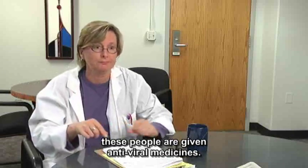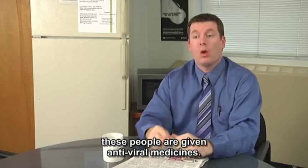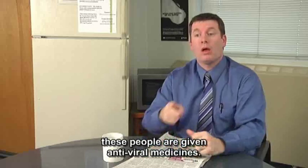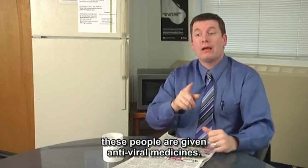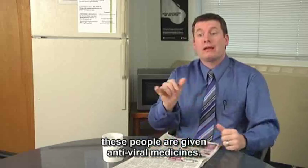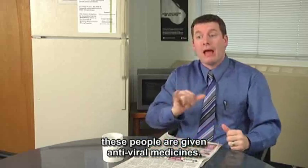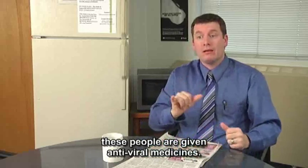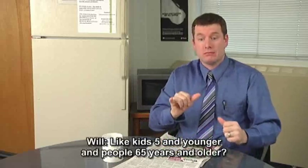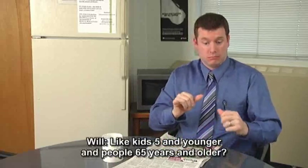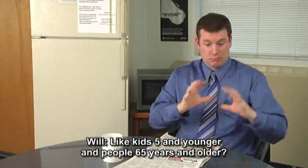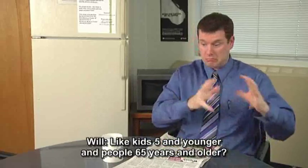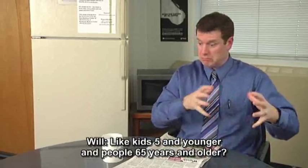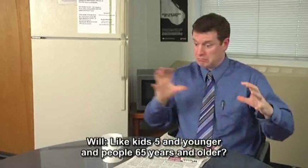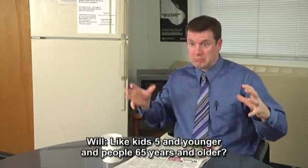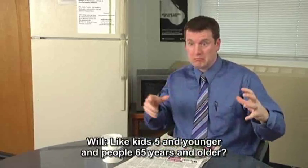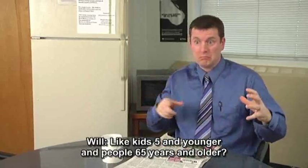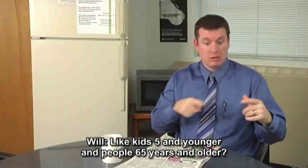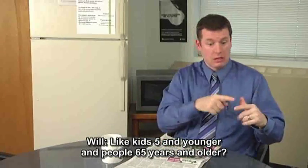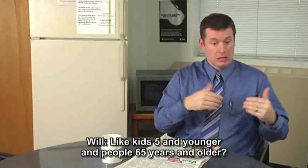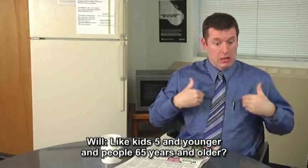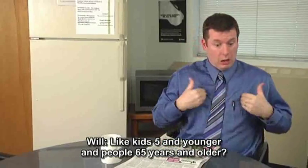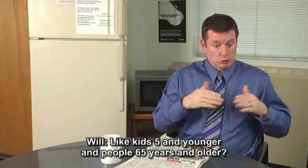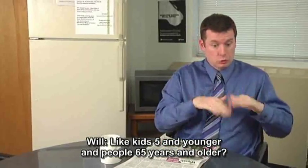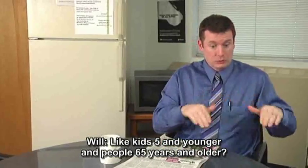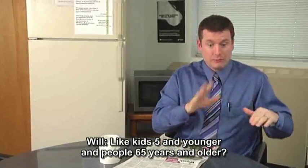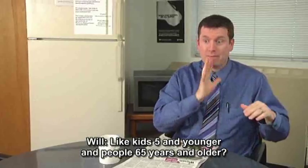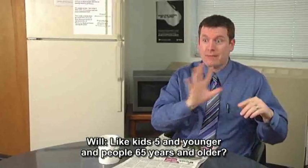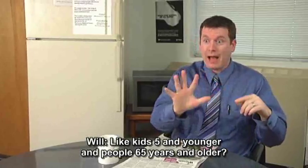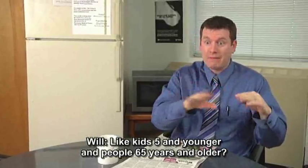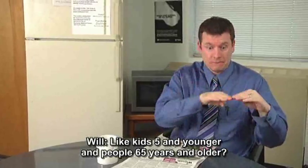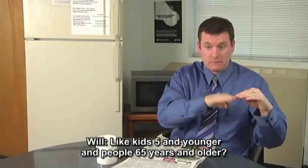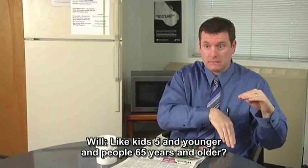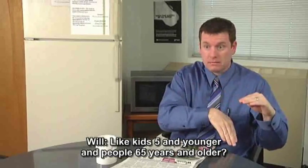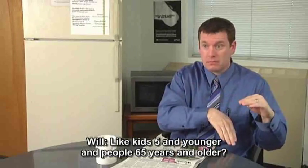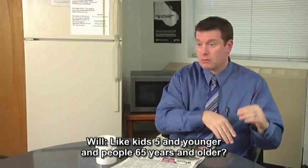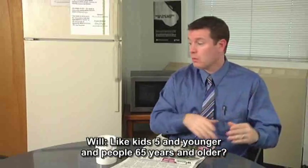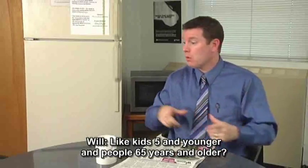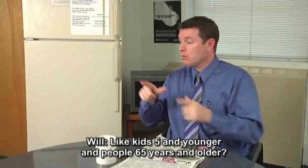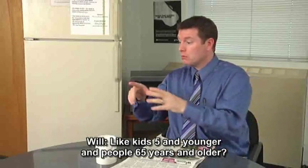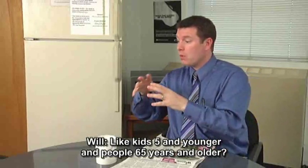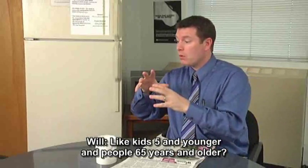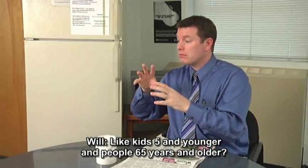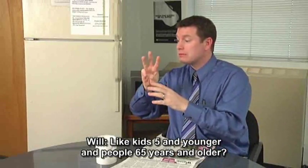Like kids five and younger and people 65 years and older?